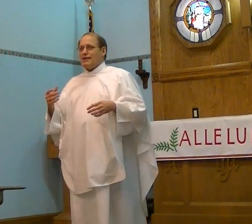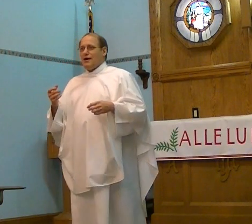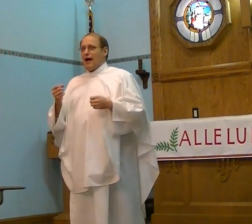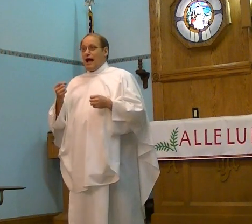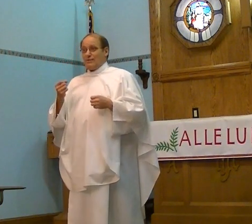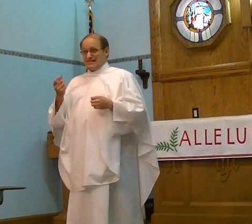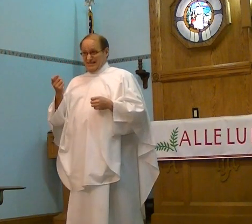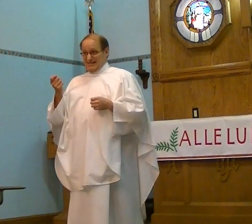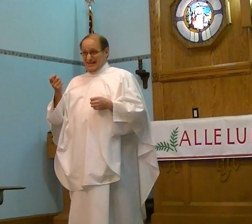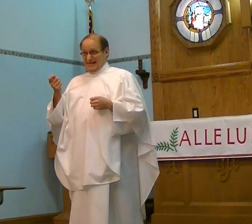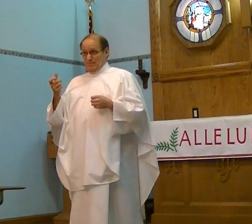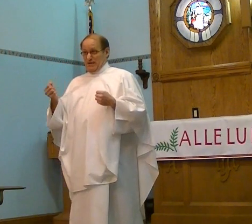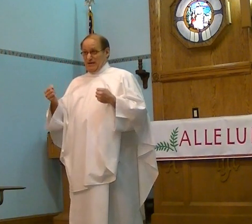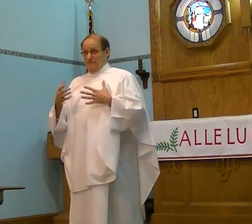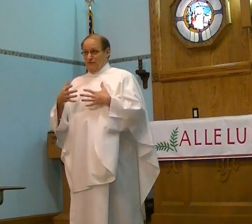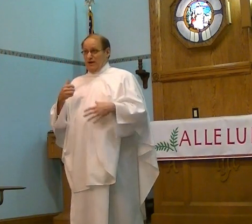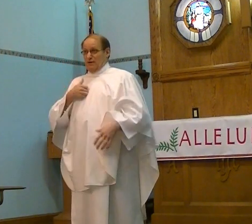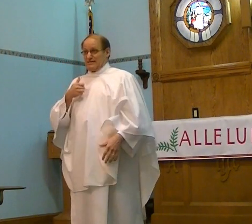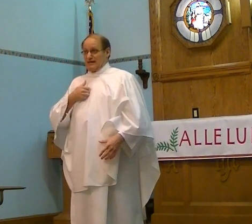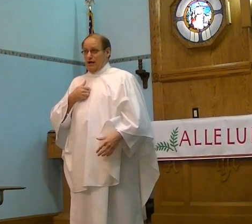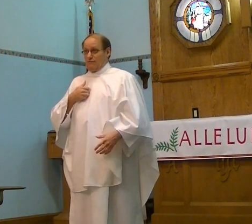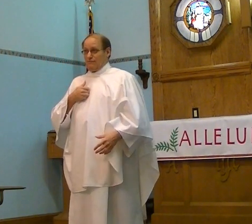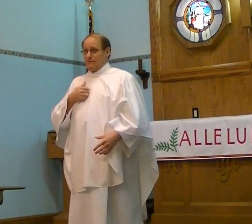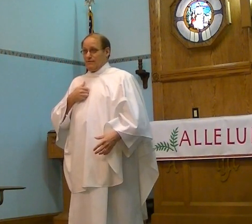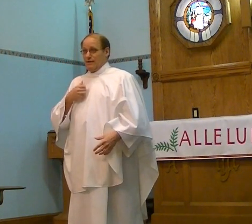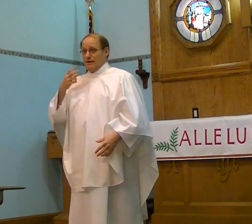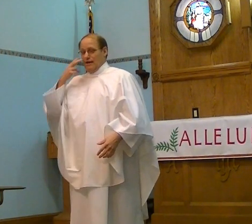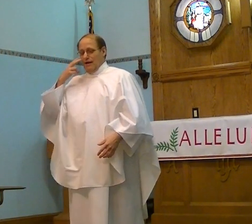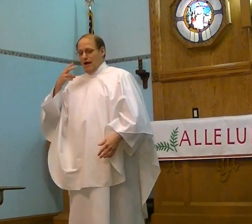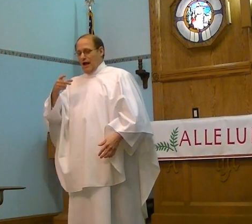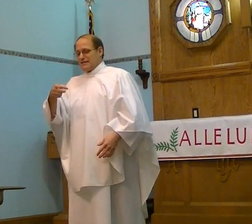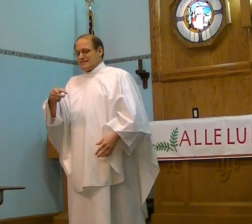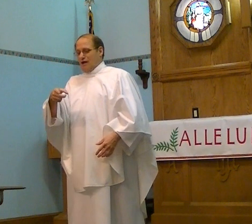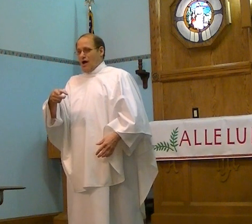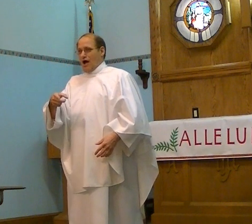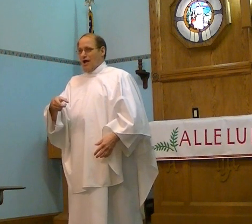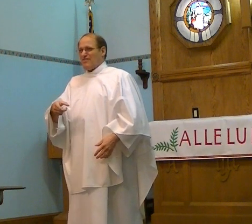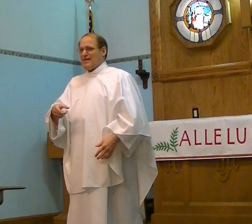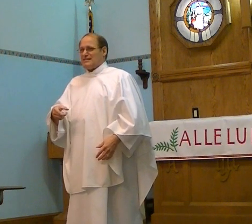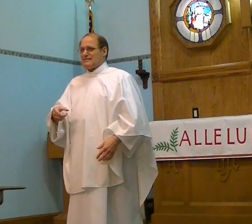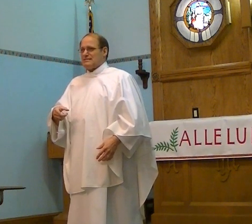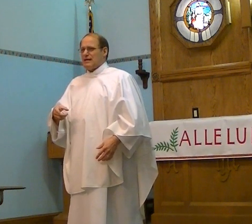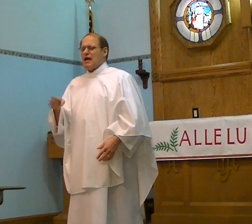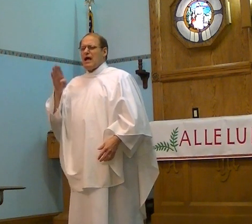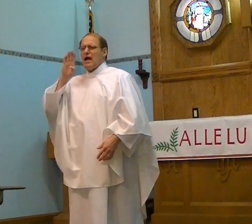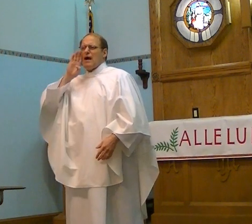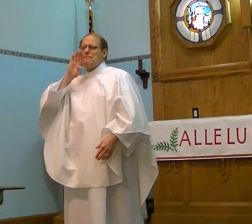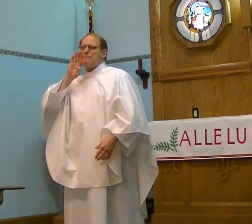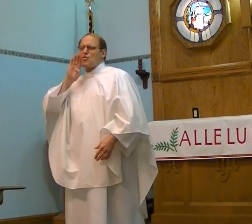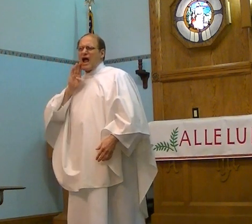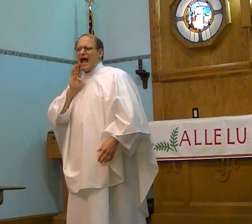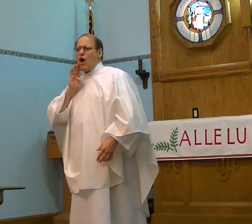I was a little bit afraid myself. I saw this brown